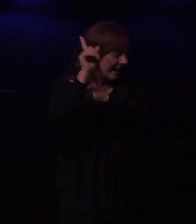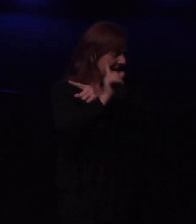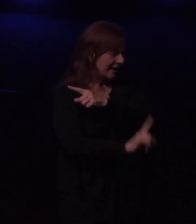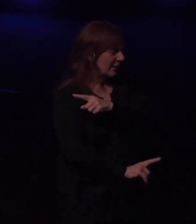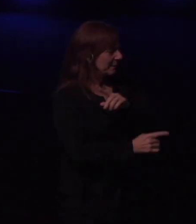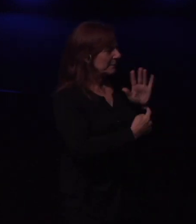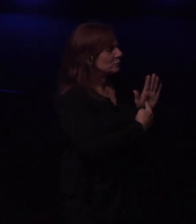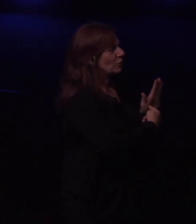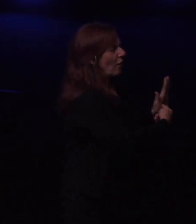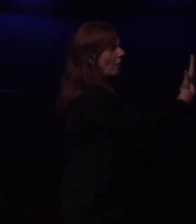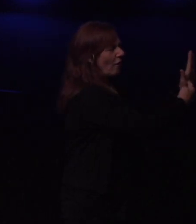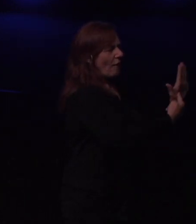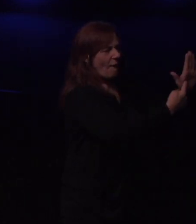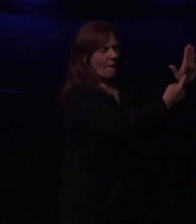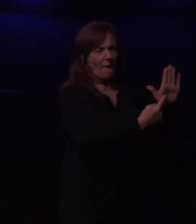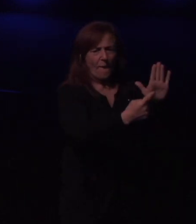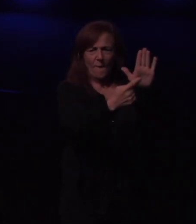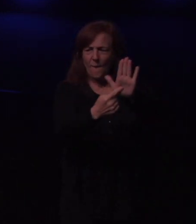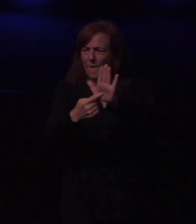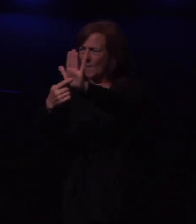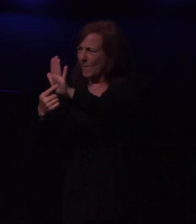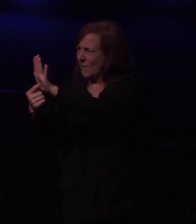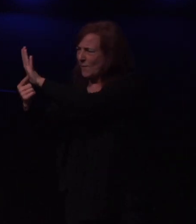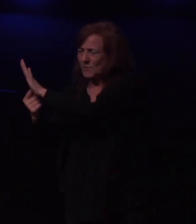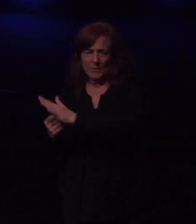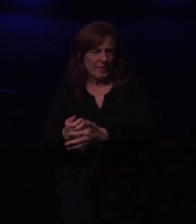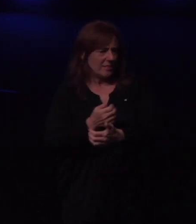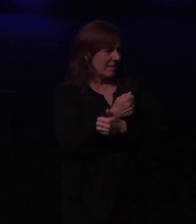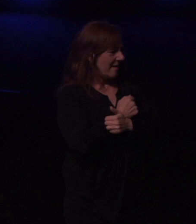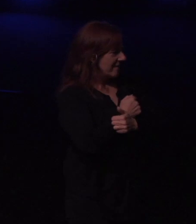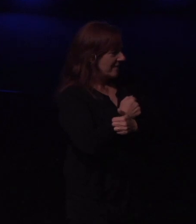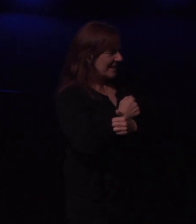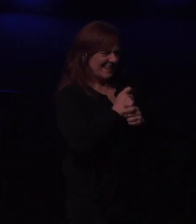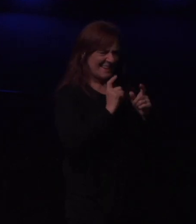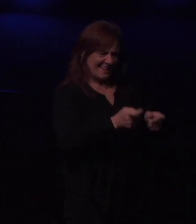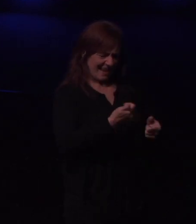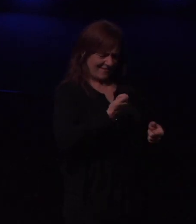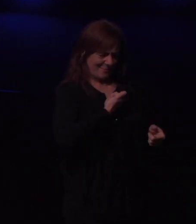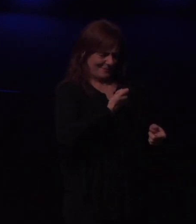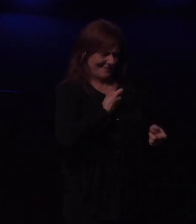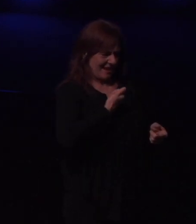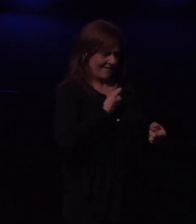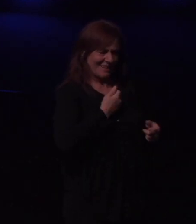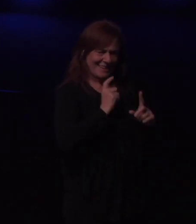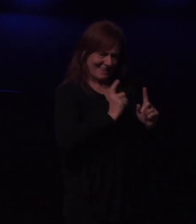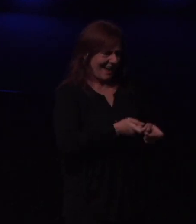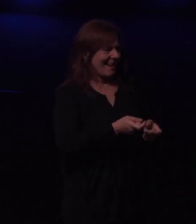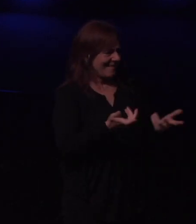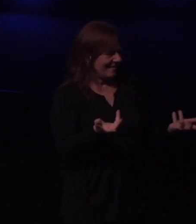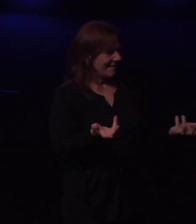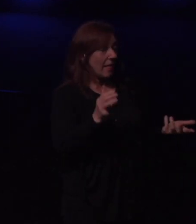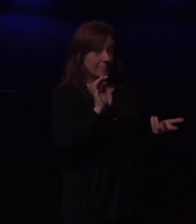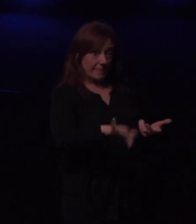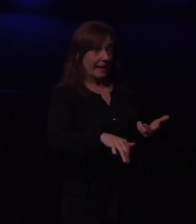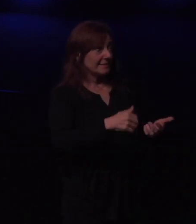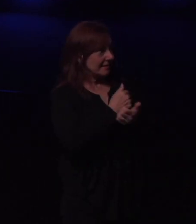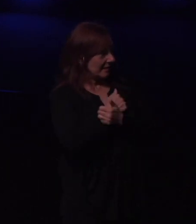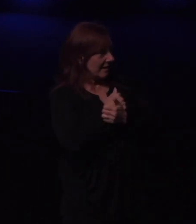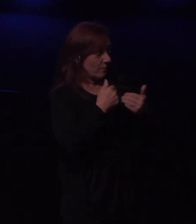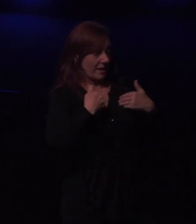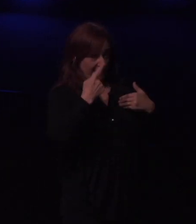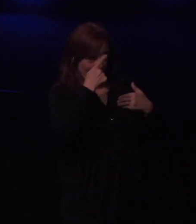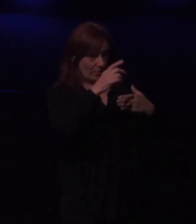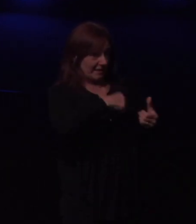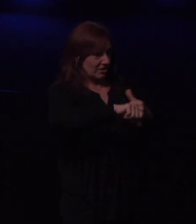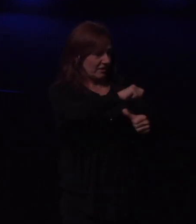us love by giving of himself, right? That's the same kind of love that we're supposed to have each other.